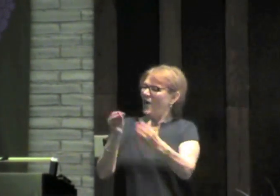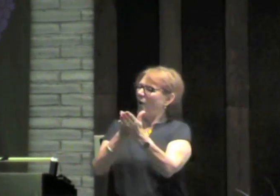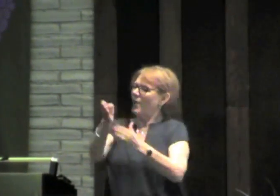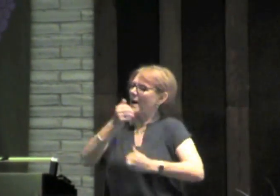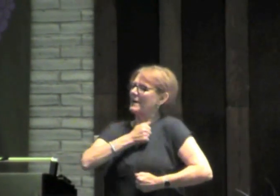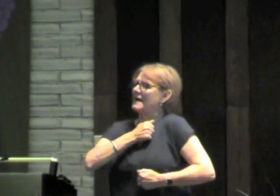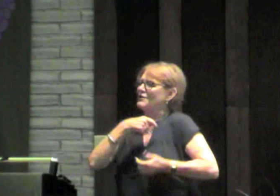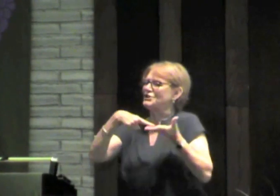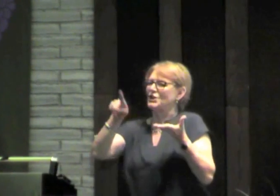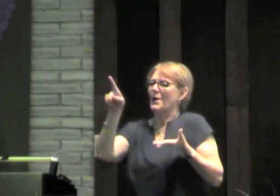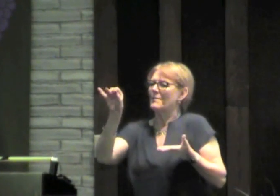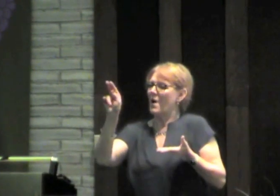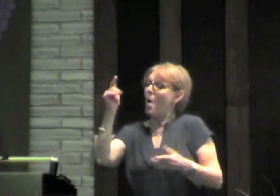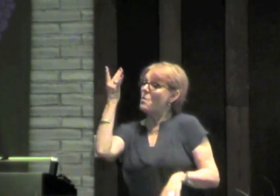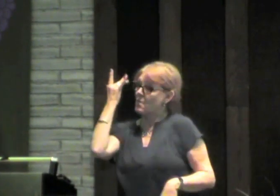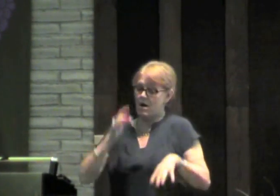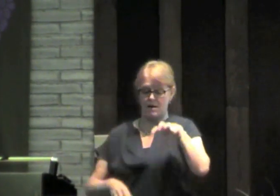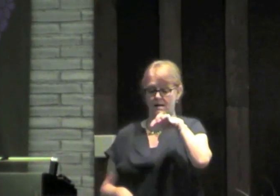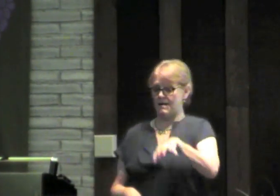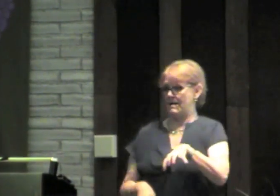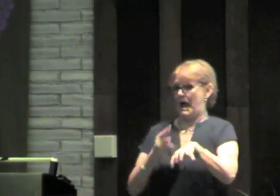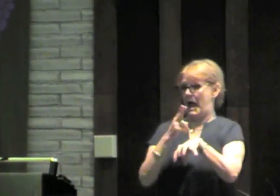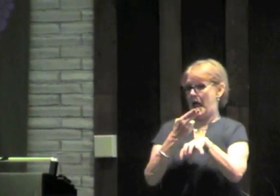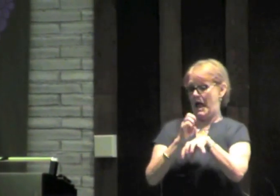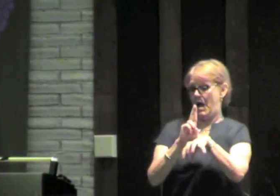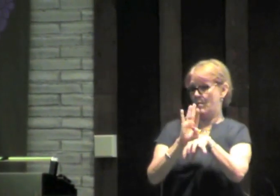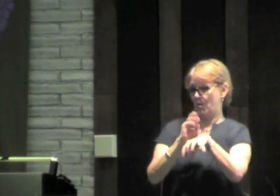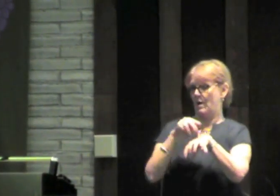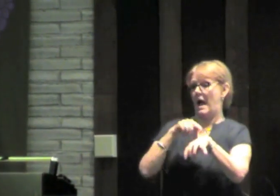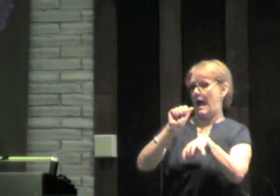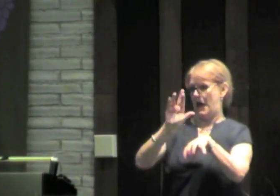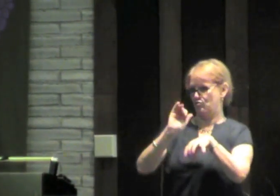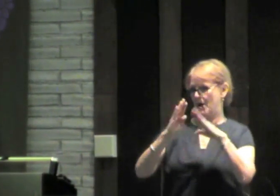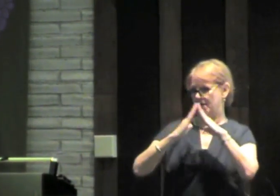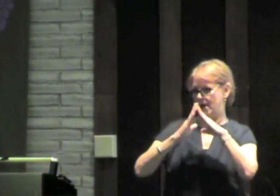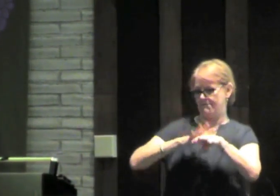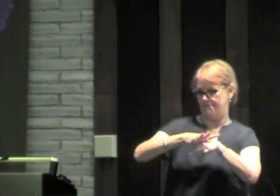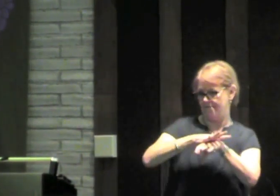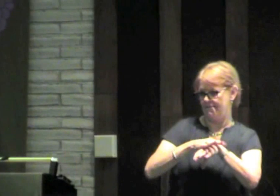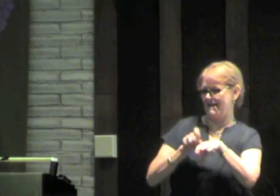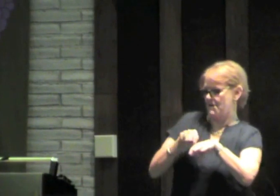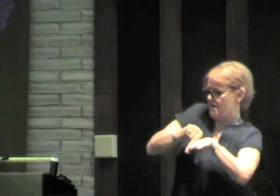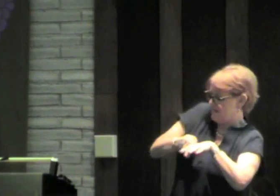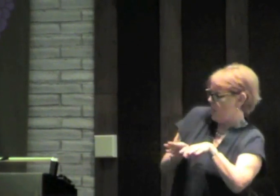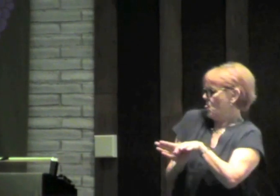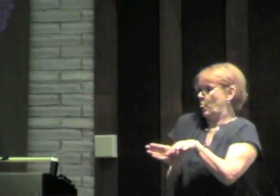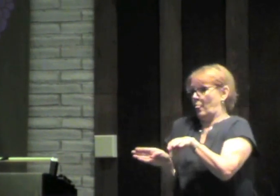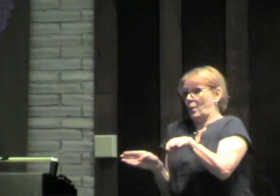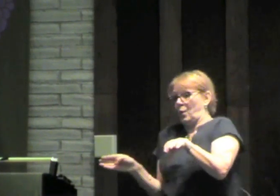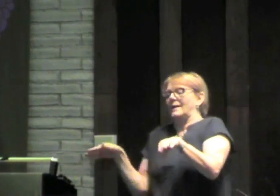to generation, so the feud continues. There's also a military checkpoint you have to go to. To get into the city of Hebron, you have